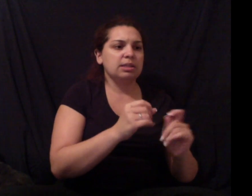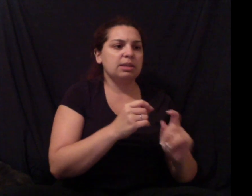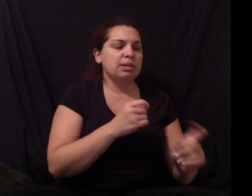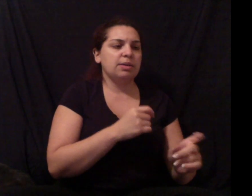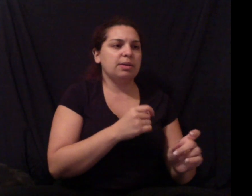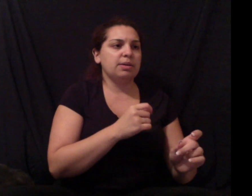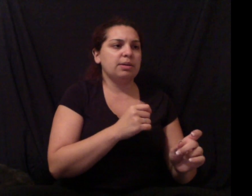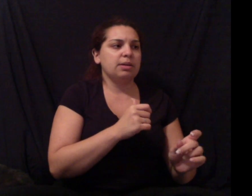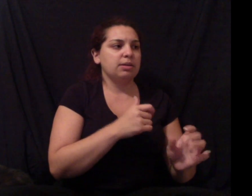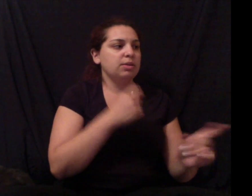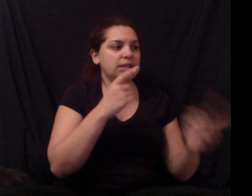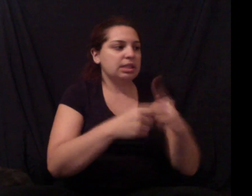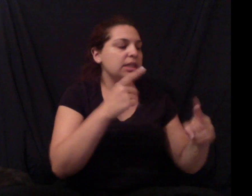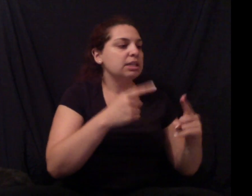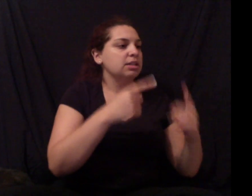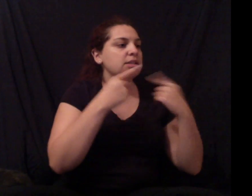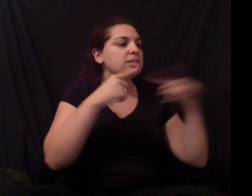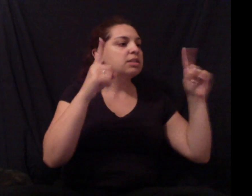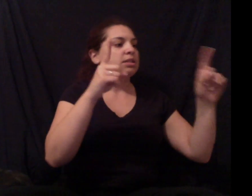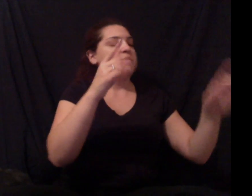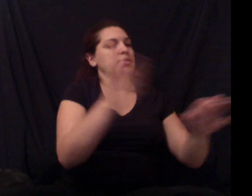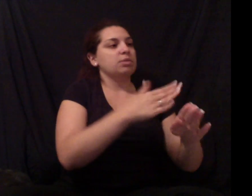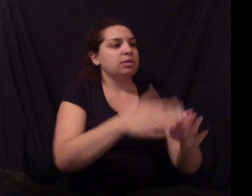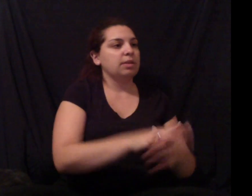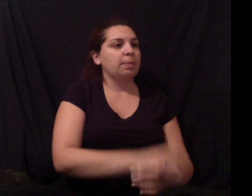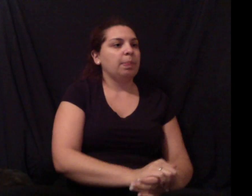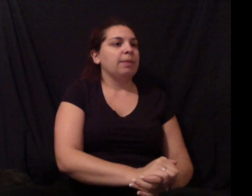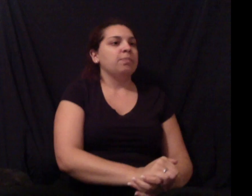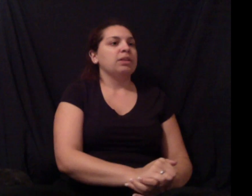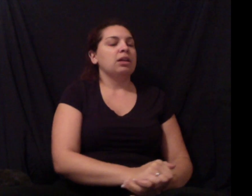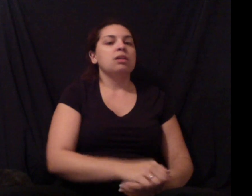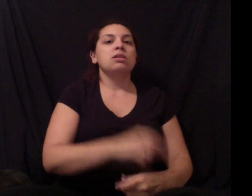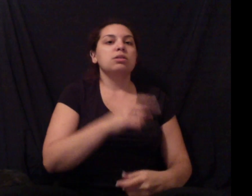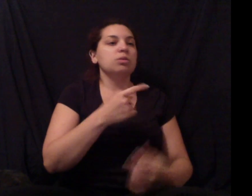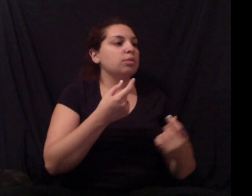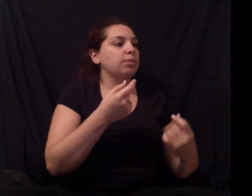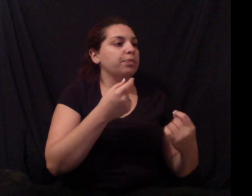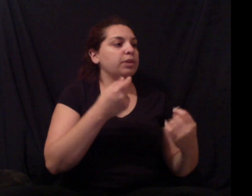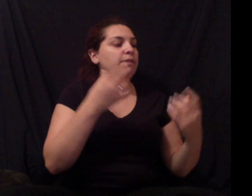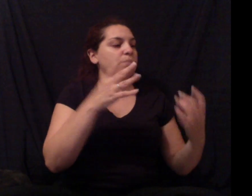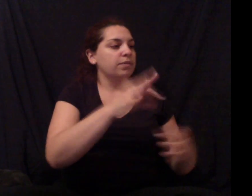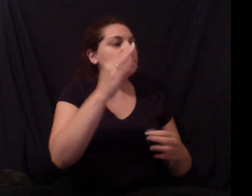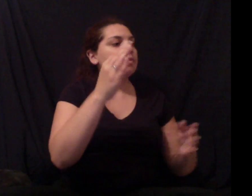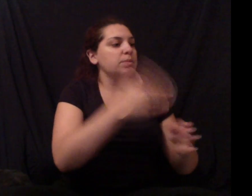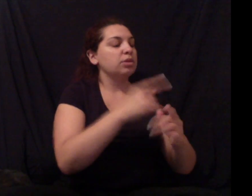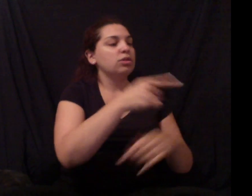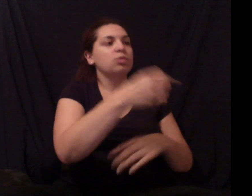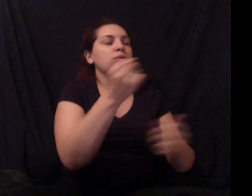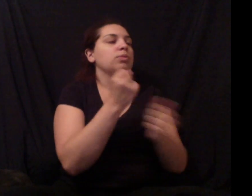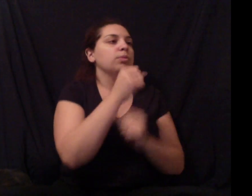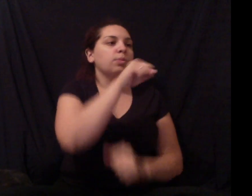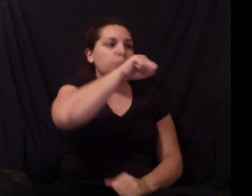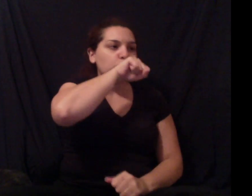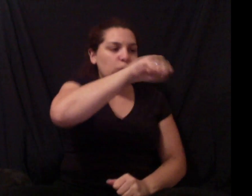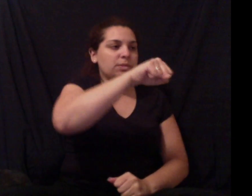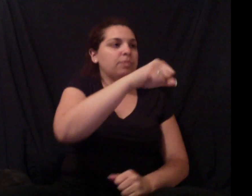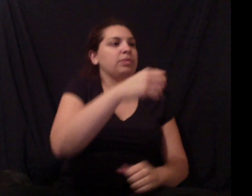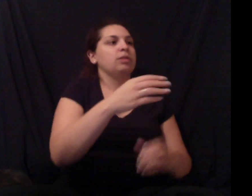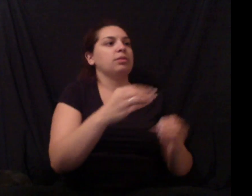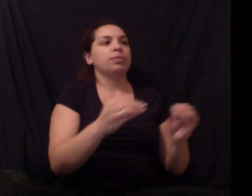Find the music that you love the most, because that's the only way that you're going to, have enough, juice to keep